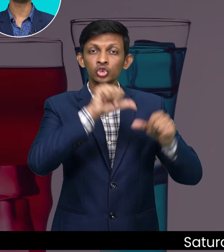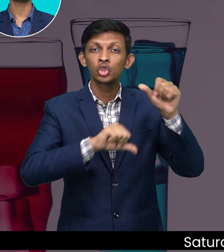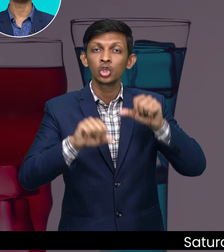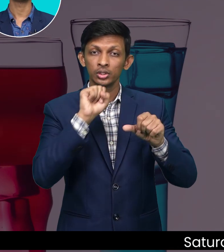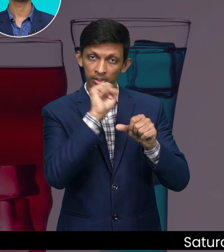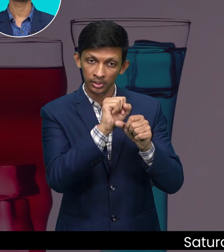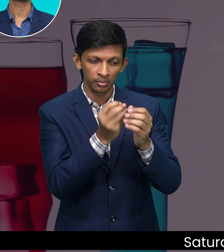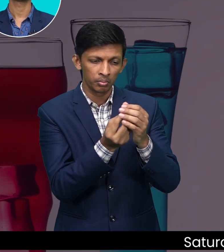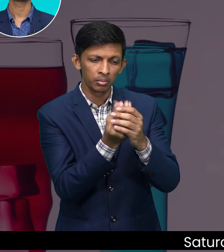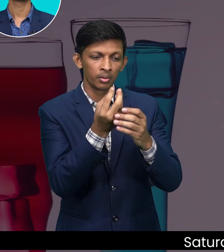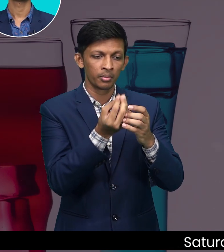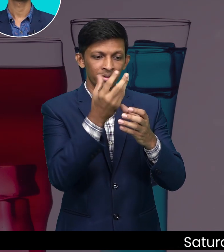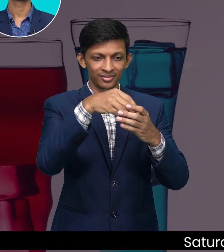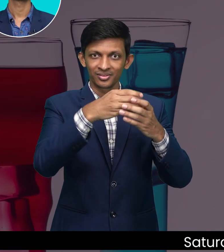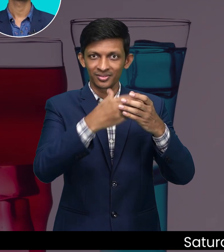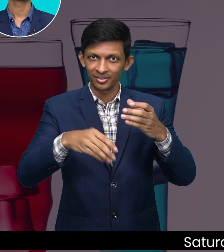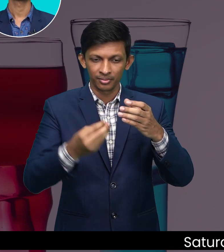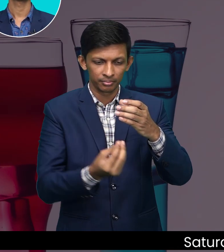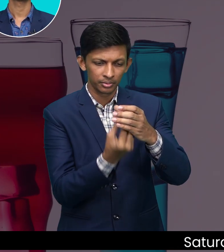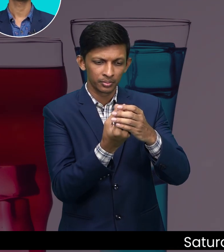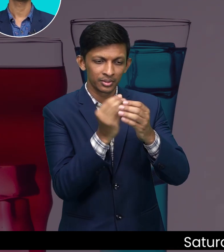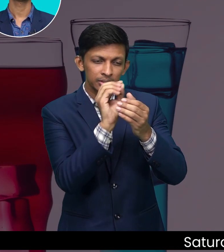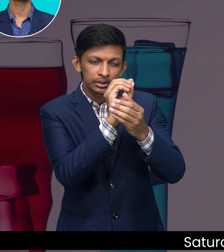saturated solution.